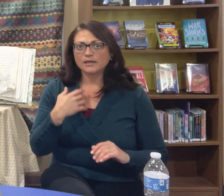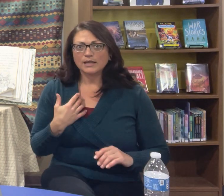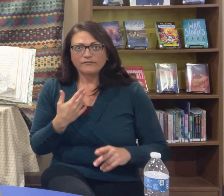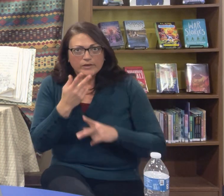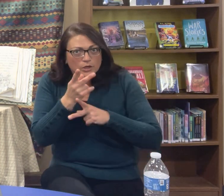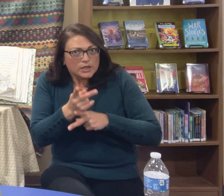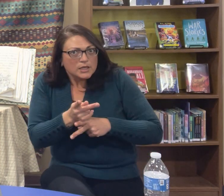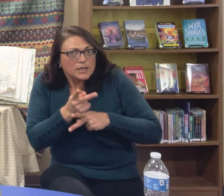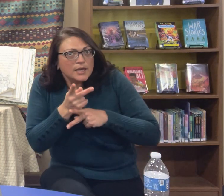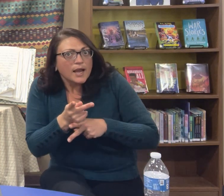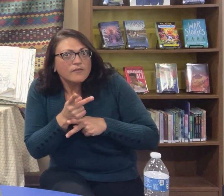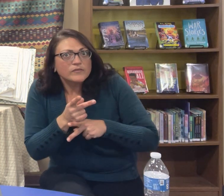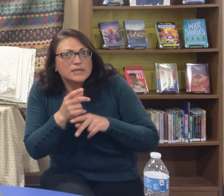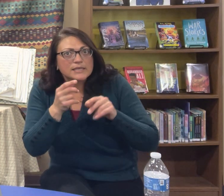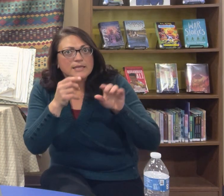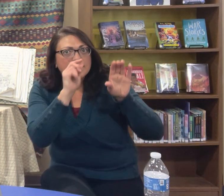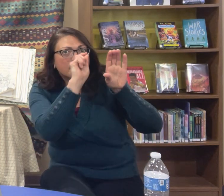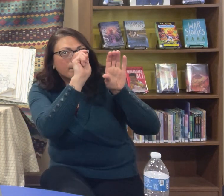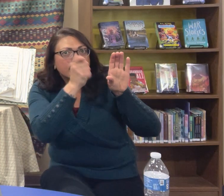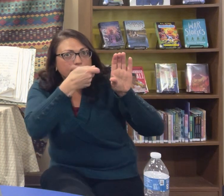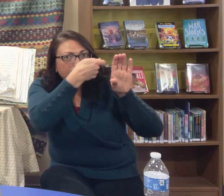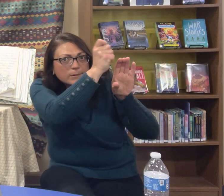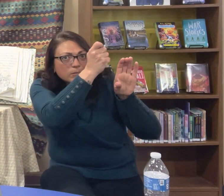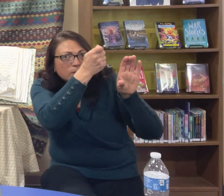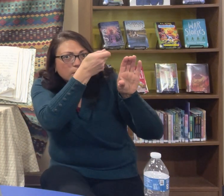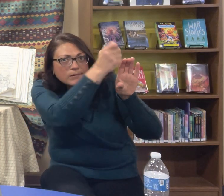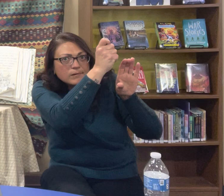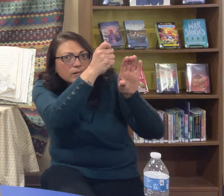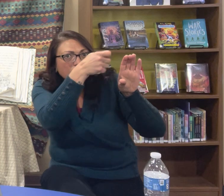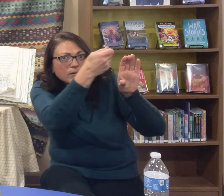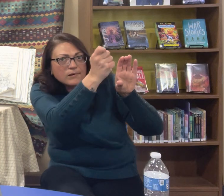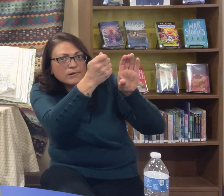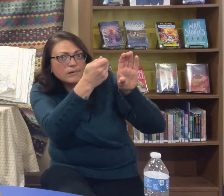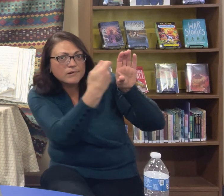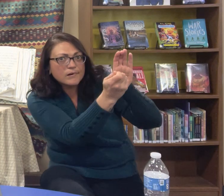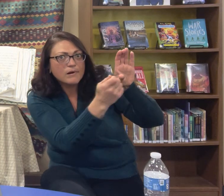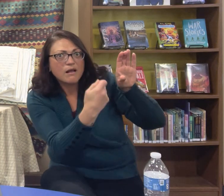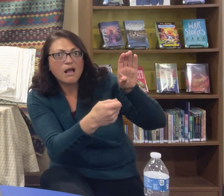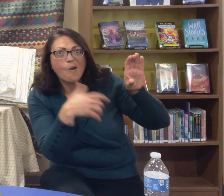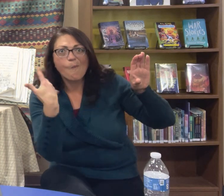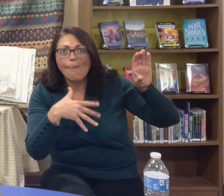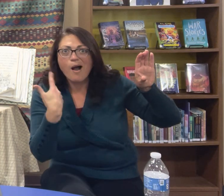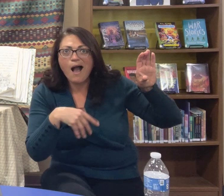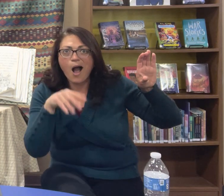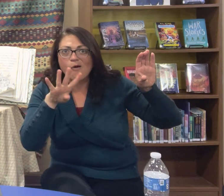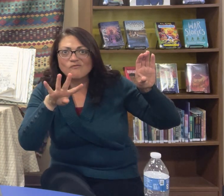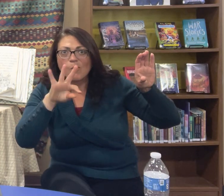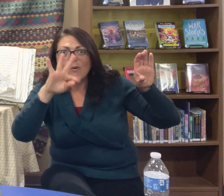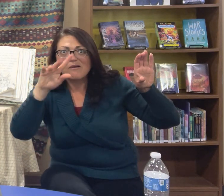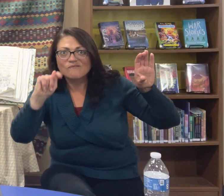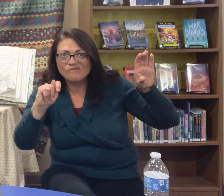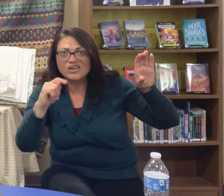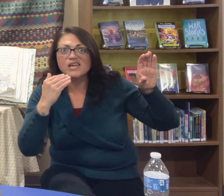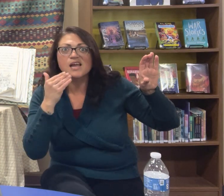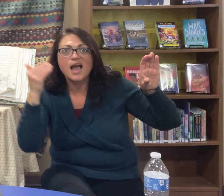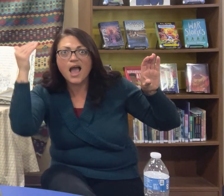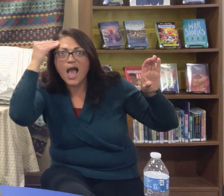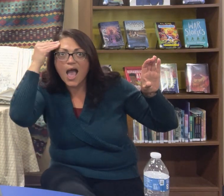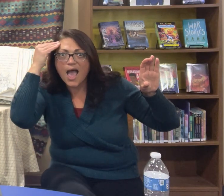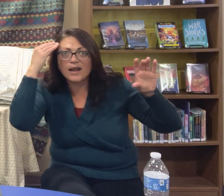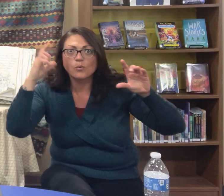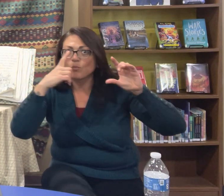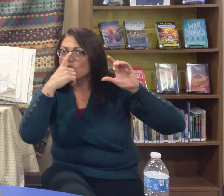Carefully, they chiseled away dirt and stone to expose a 4-foot-long head with a pointed